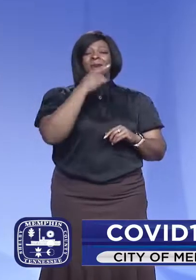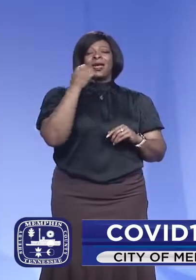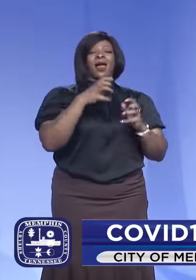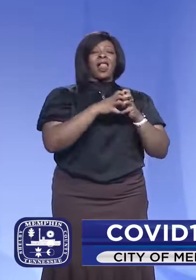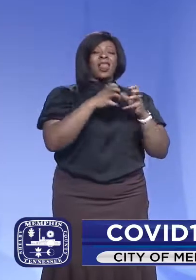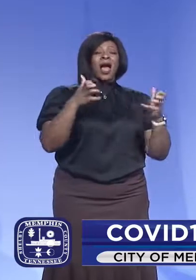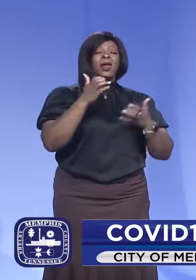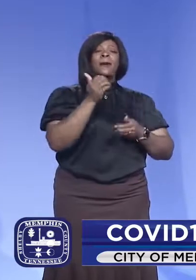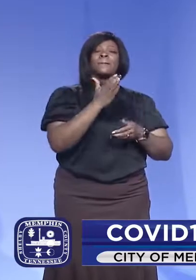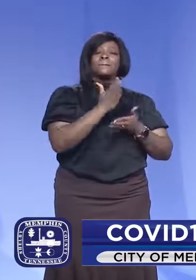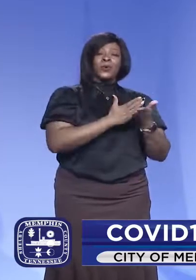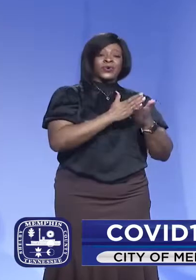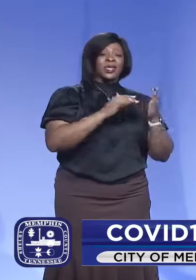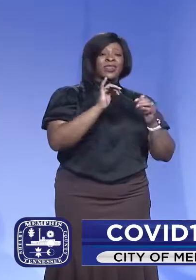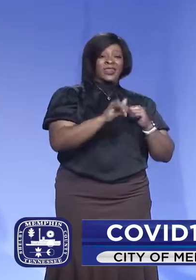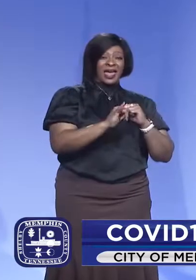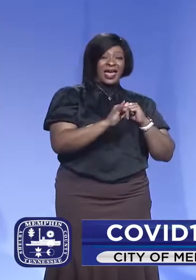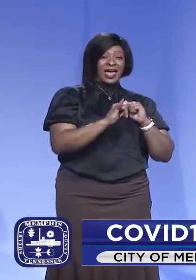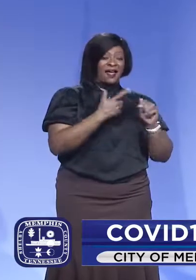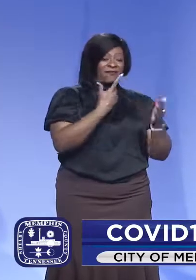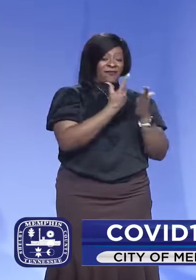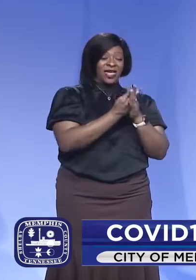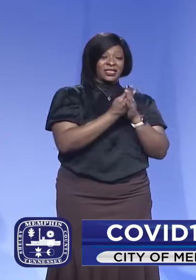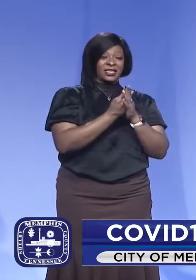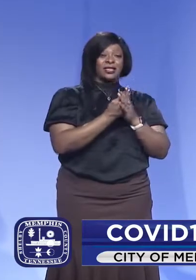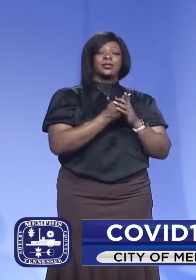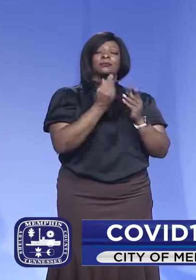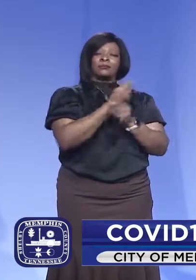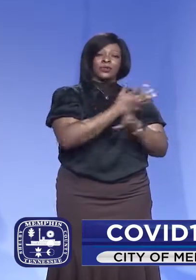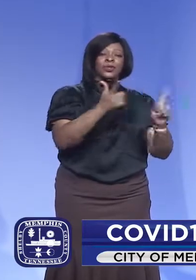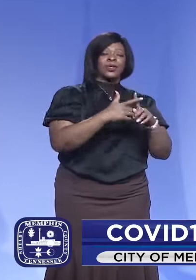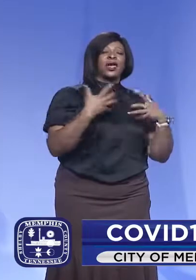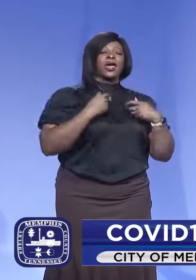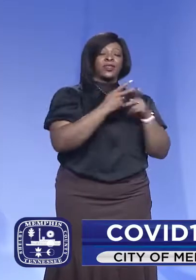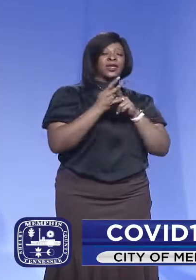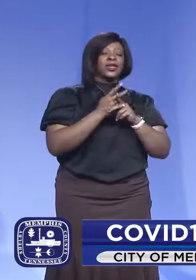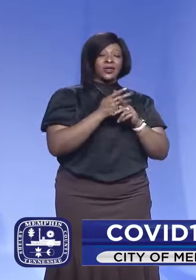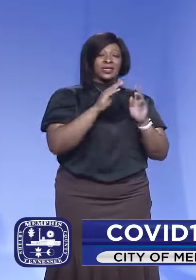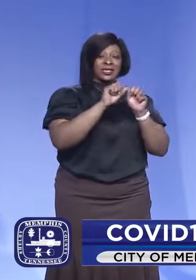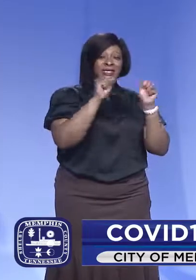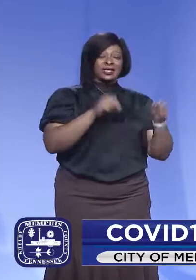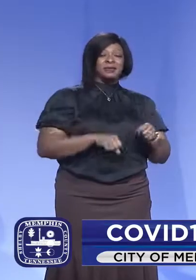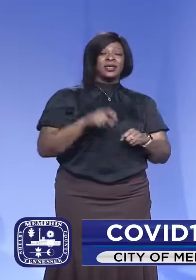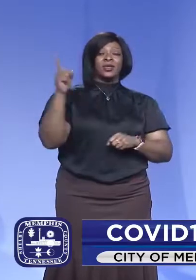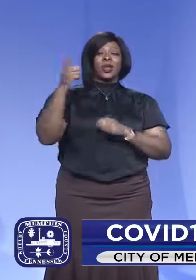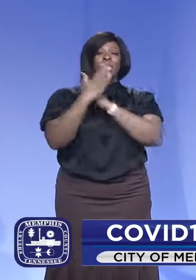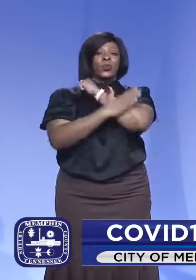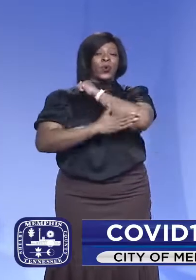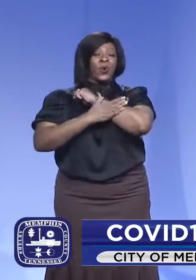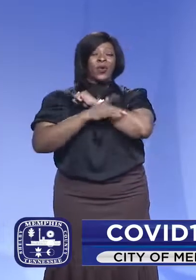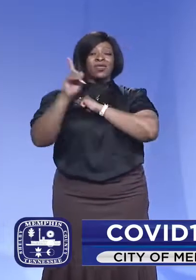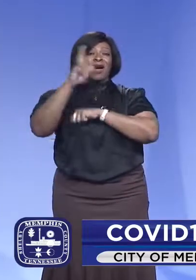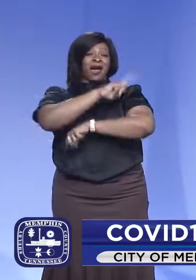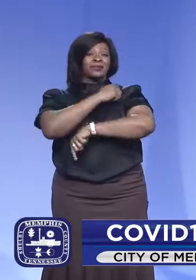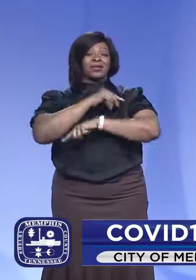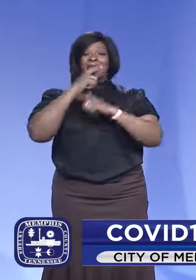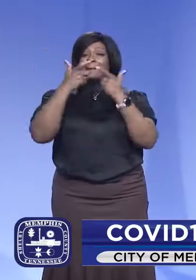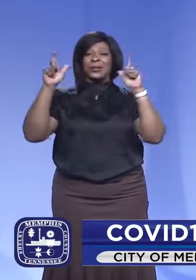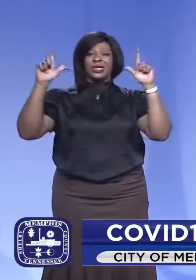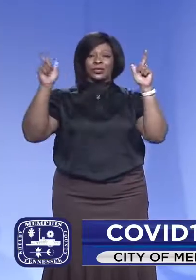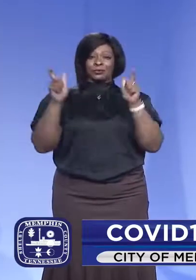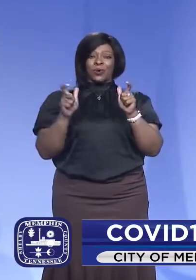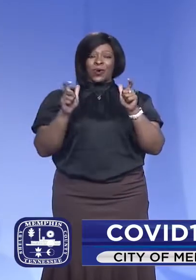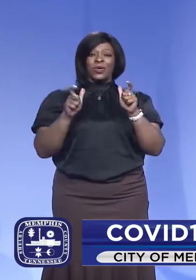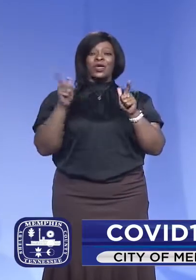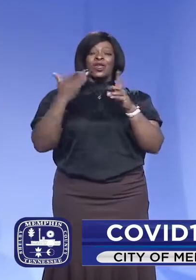large portion of vaccine actually went to the healthcare systems. In a rural county where they don't have a big hospital, everything's being